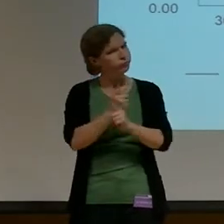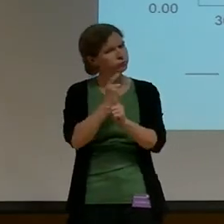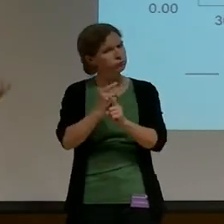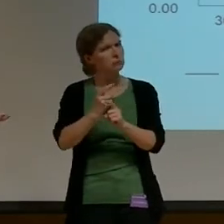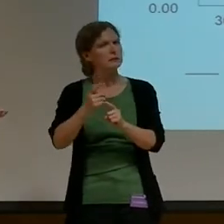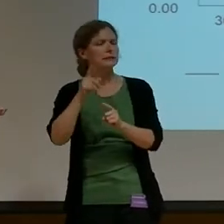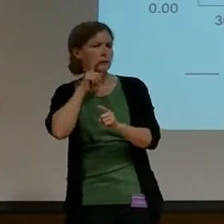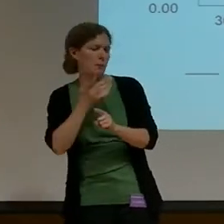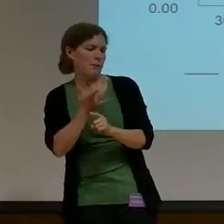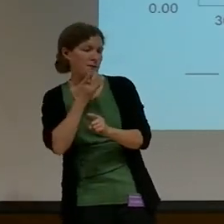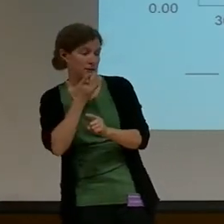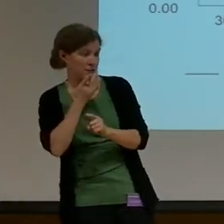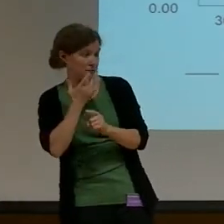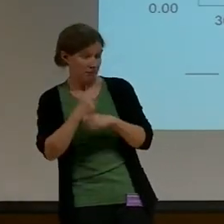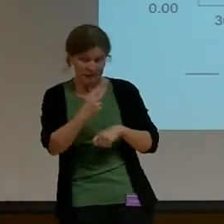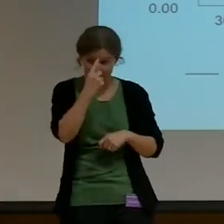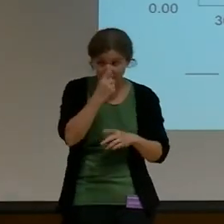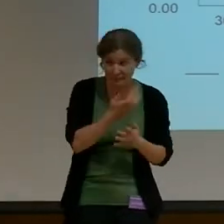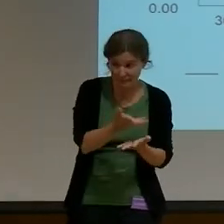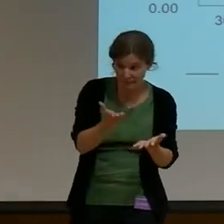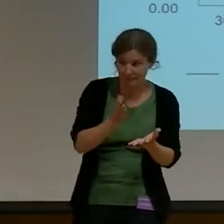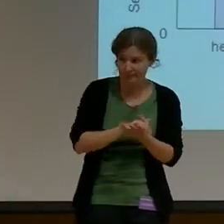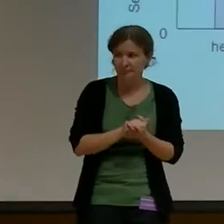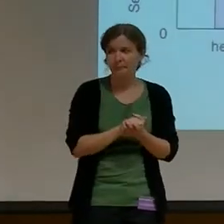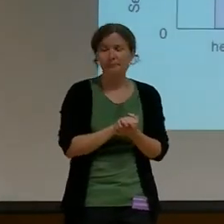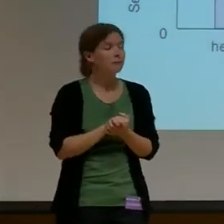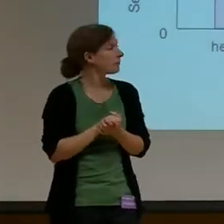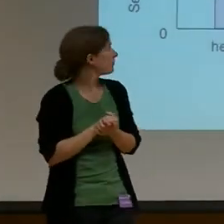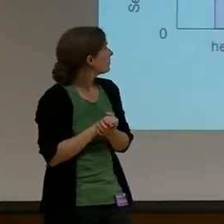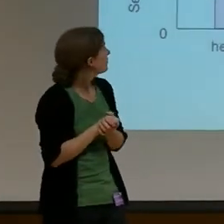sexual orientation. Does that make sense?